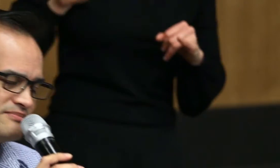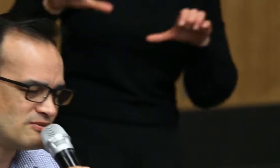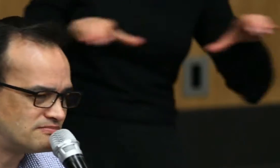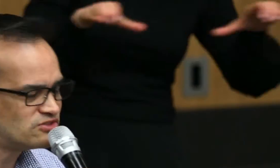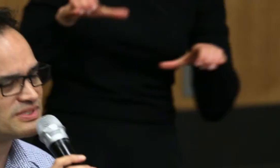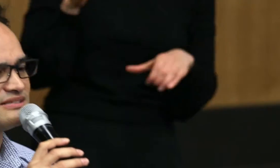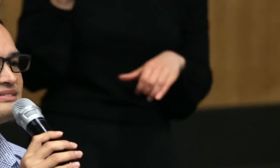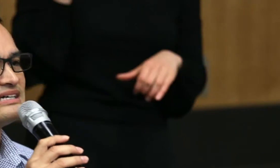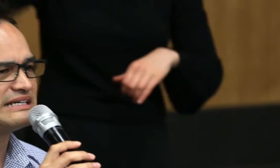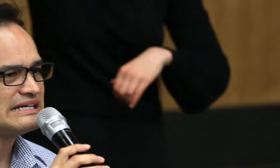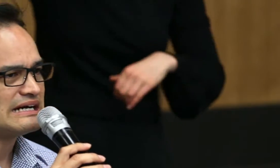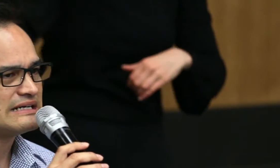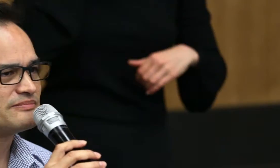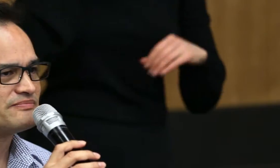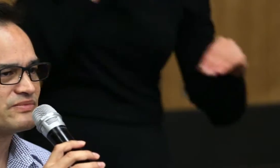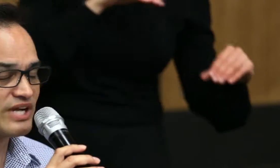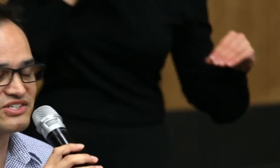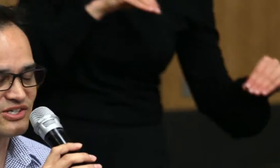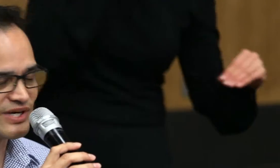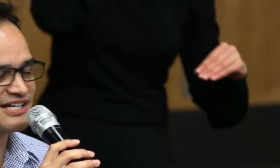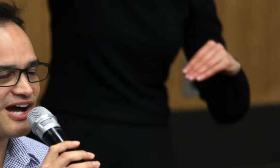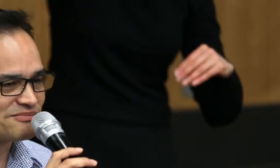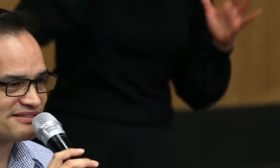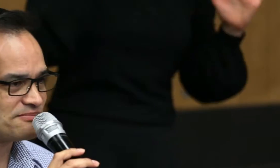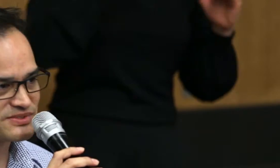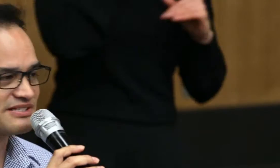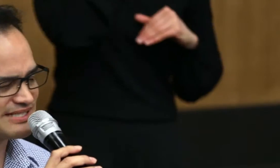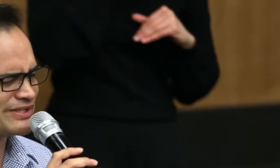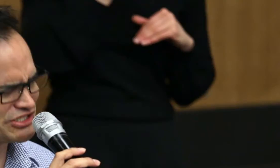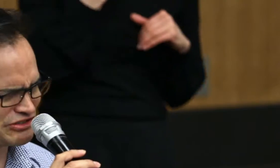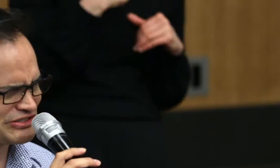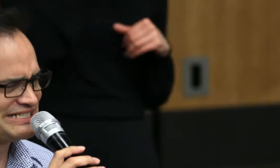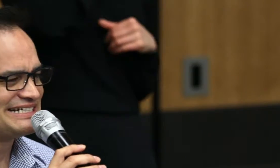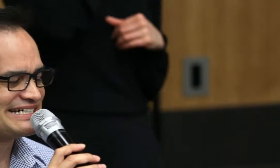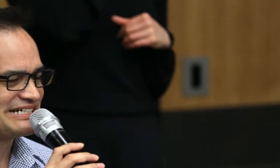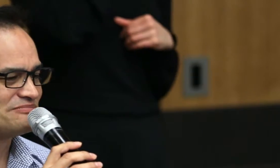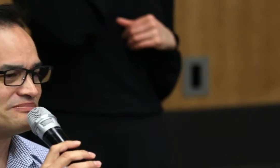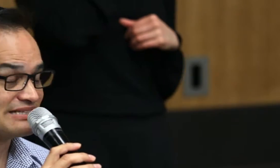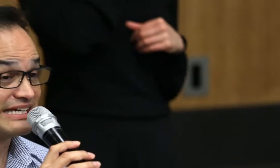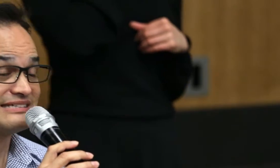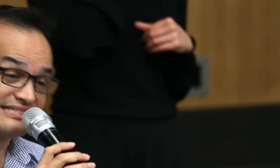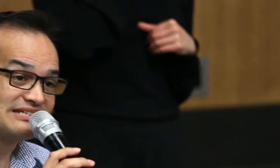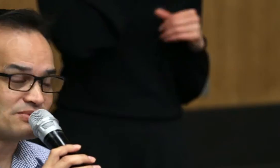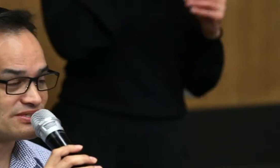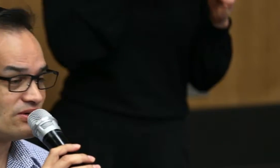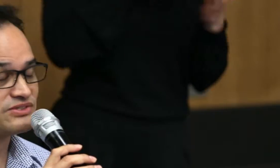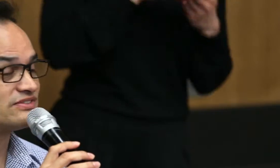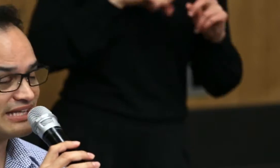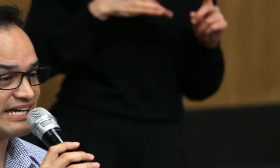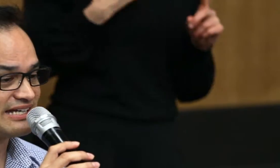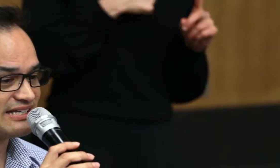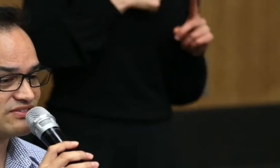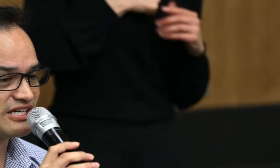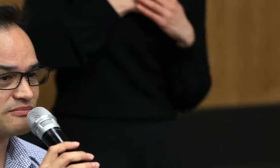kind of funny movements. We're not sure. We're not going to talk about that, but we're just going to say we're not sure. But they get to see this person in a